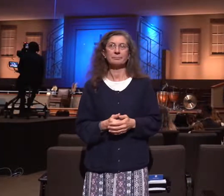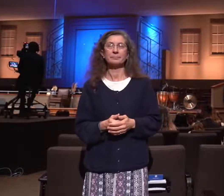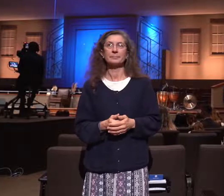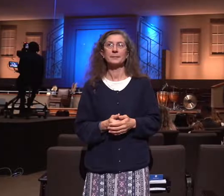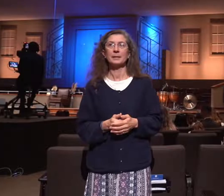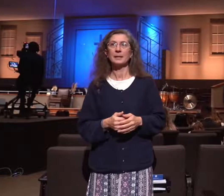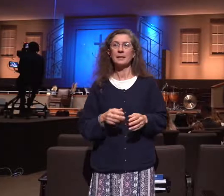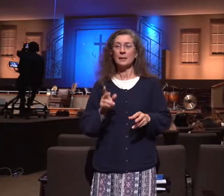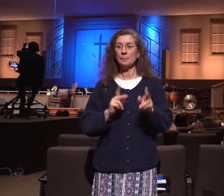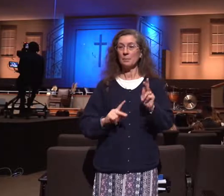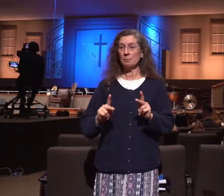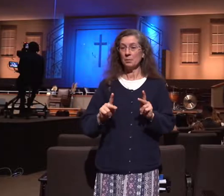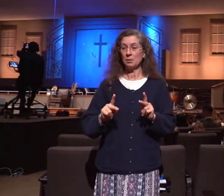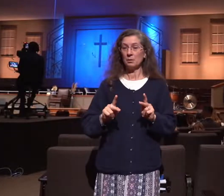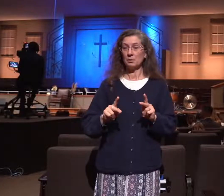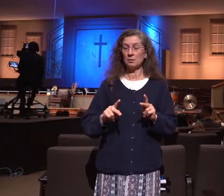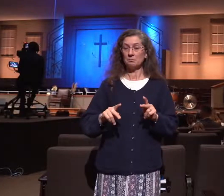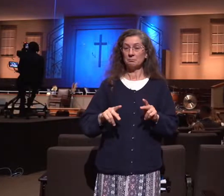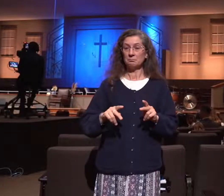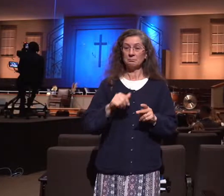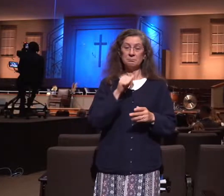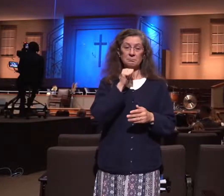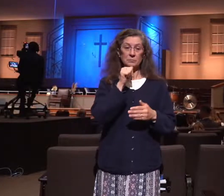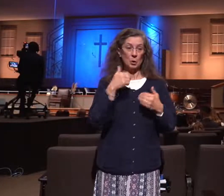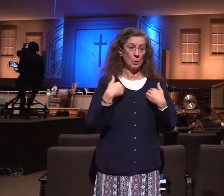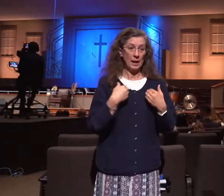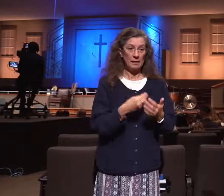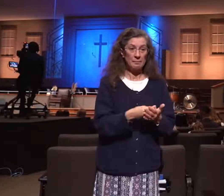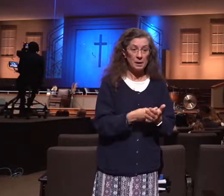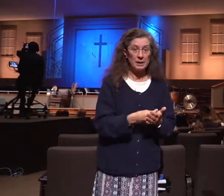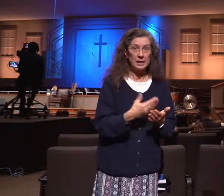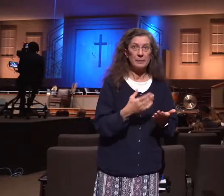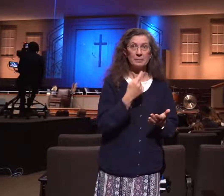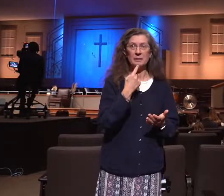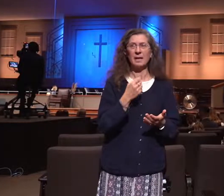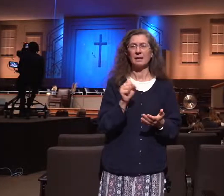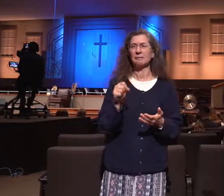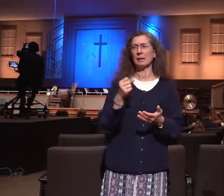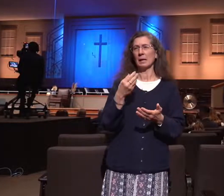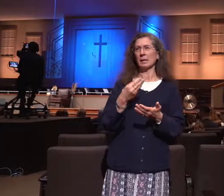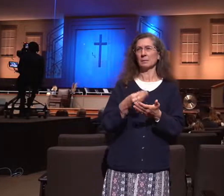People that don't have any might say it's bad because they don't have any, amen.